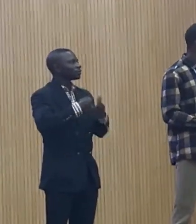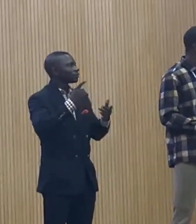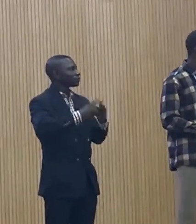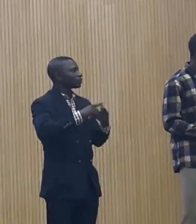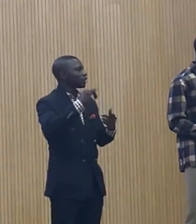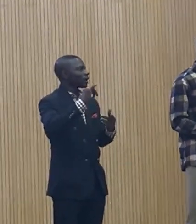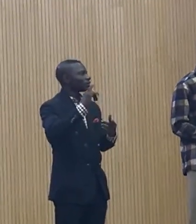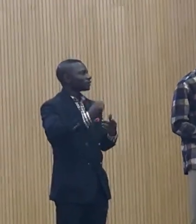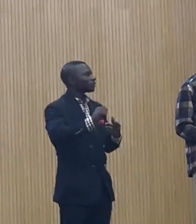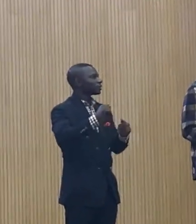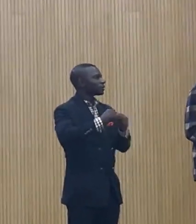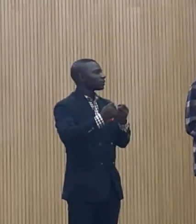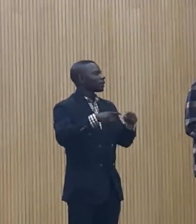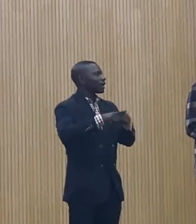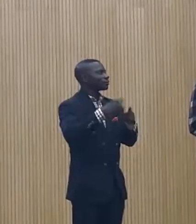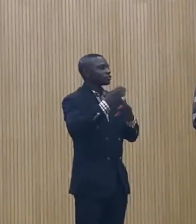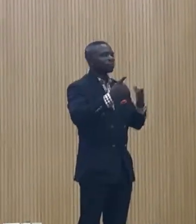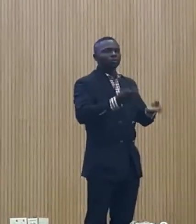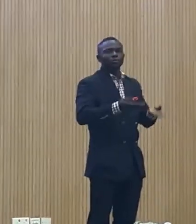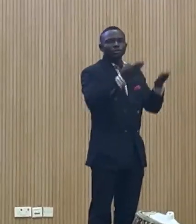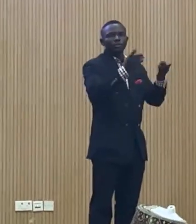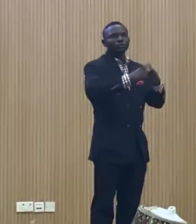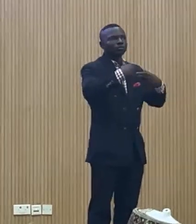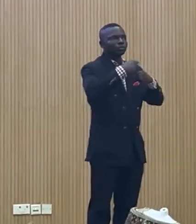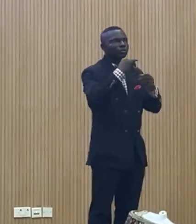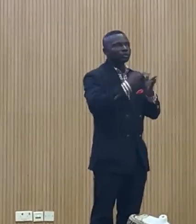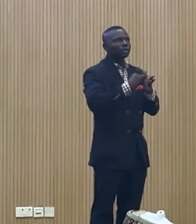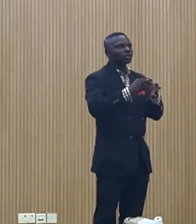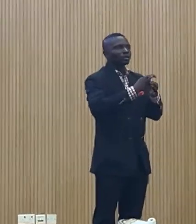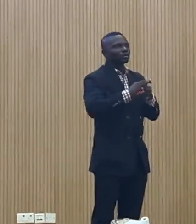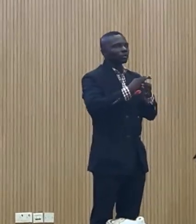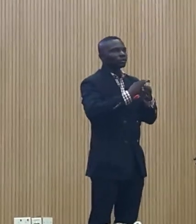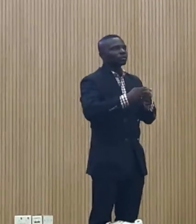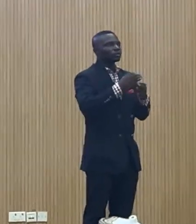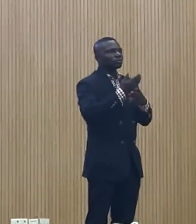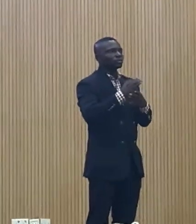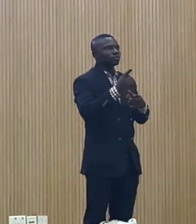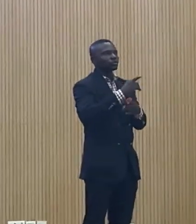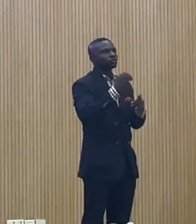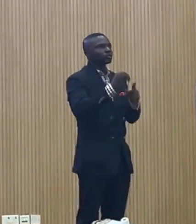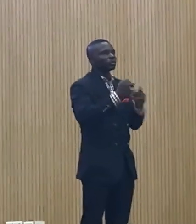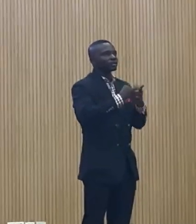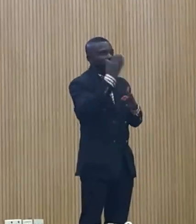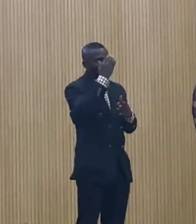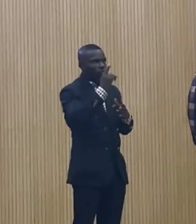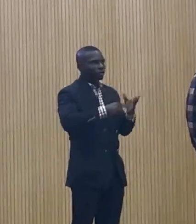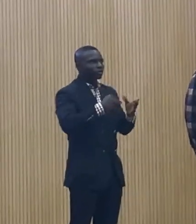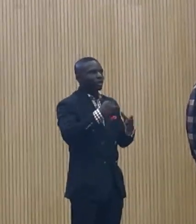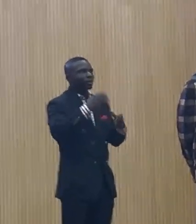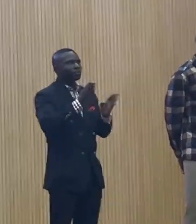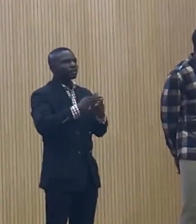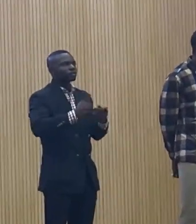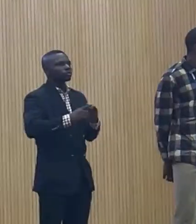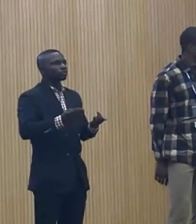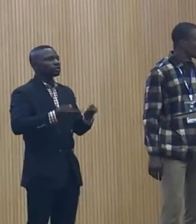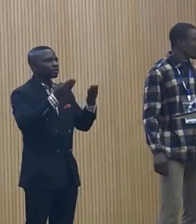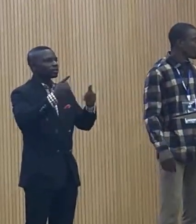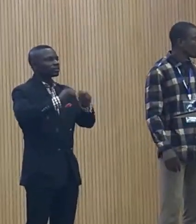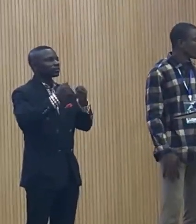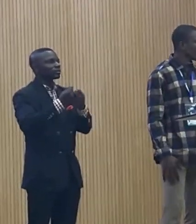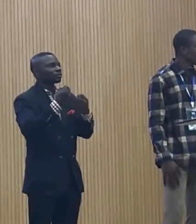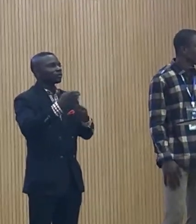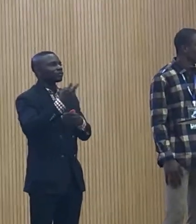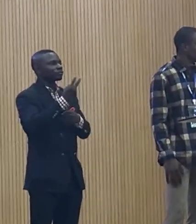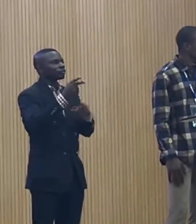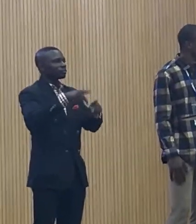team while someone is presenting to make sure there is coordination between you two. That's why you are expected to present in teams of at least